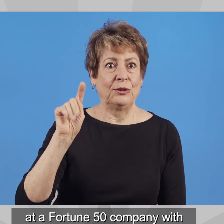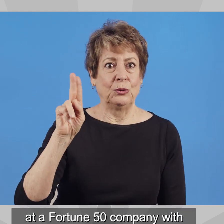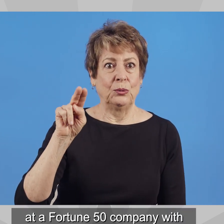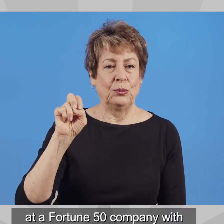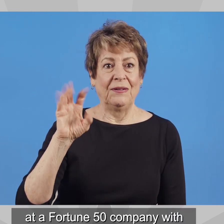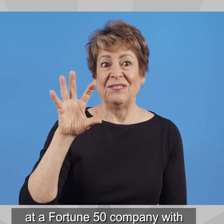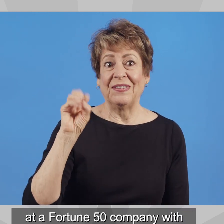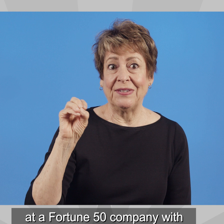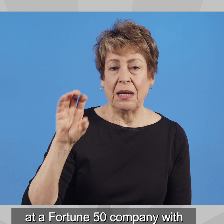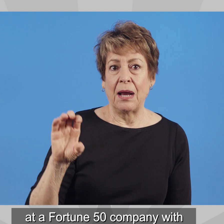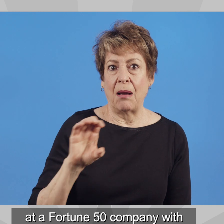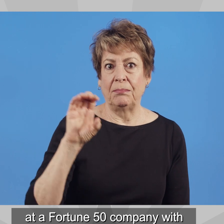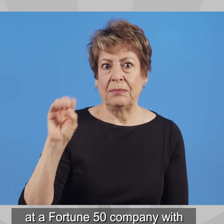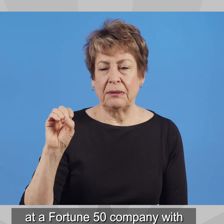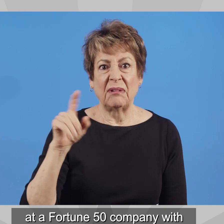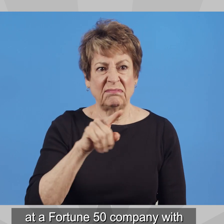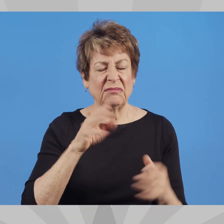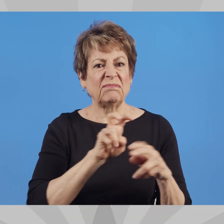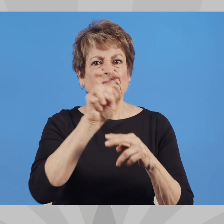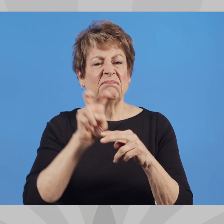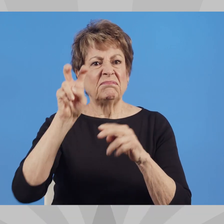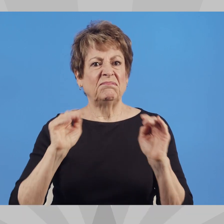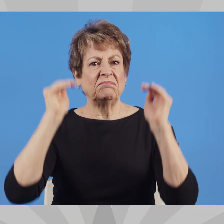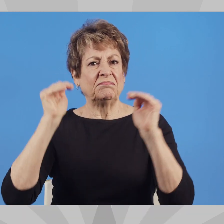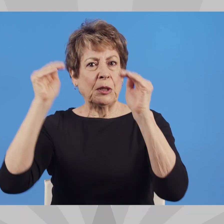company with executive management positions.